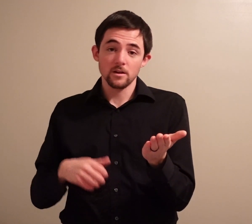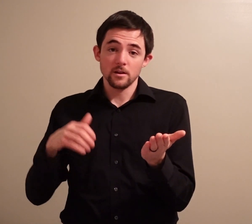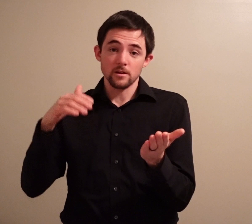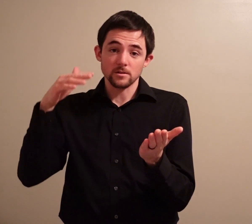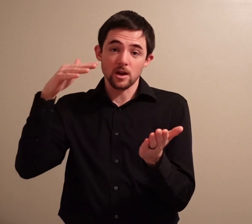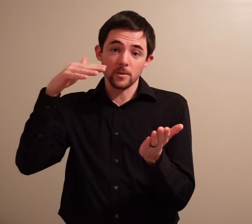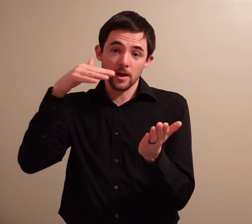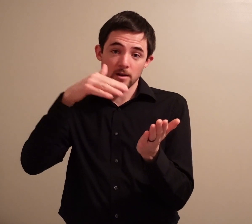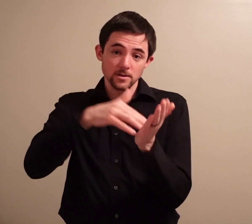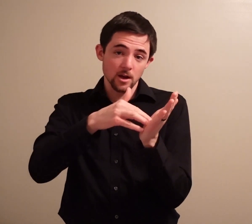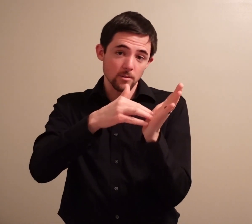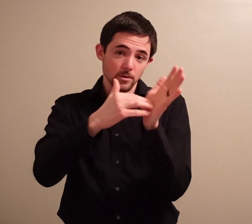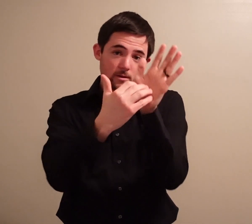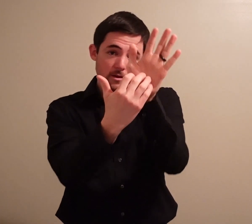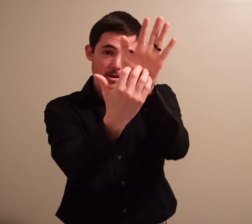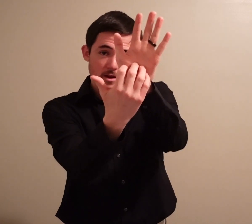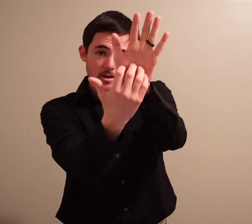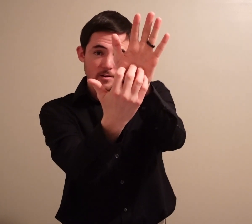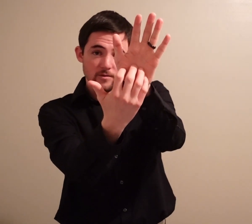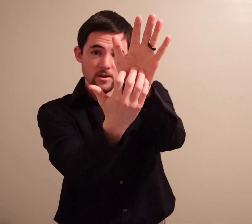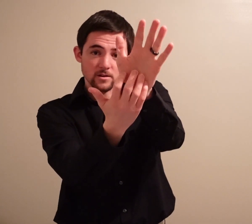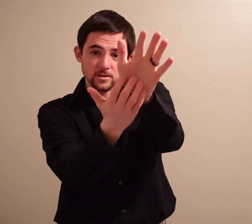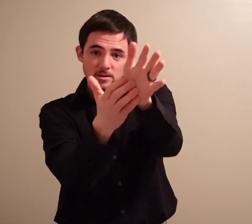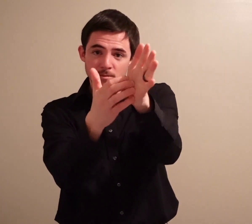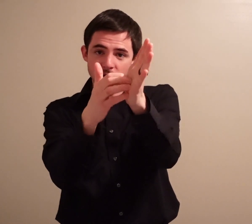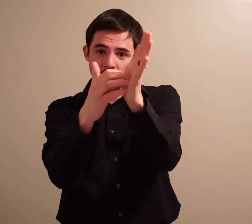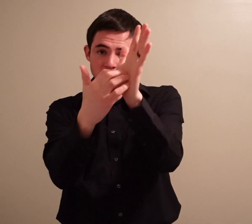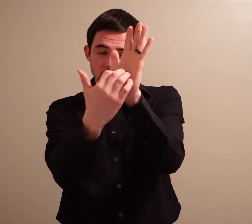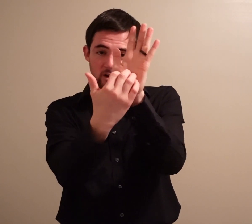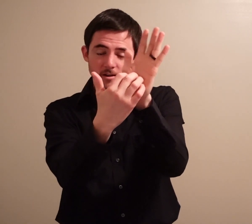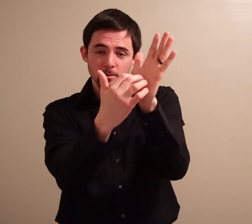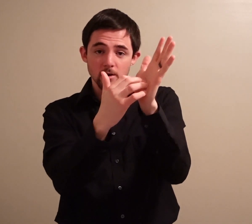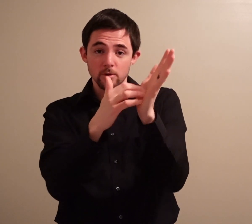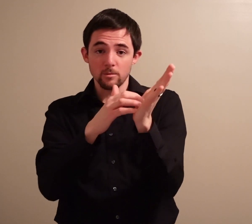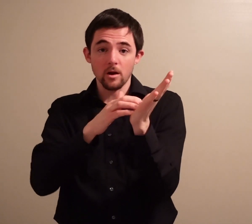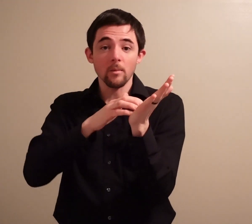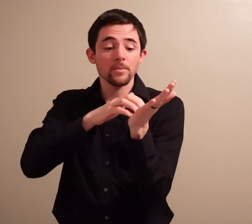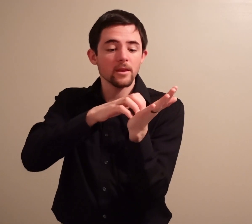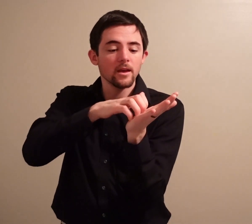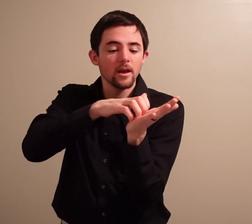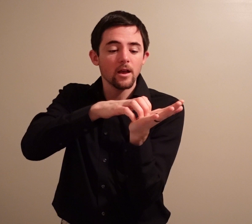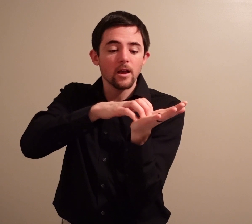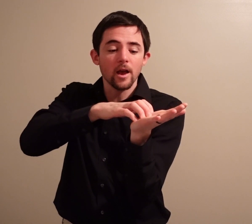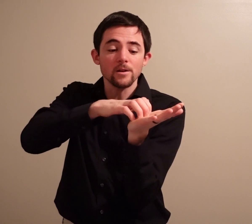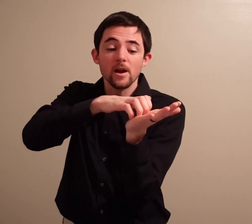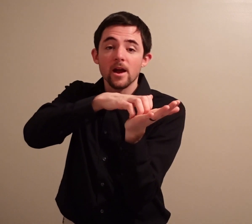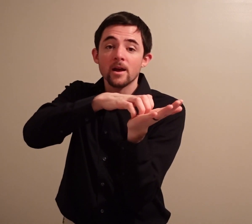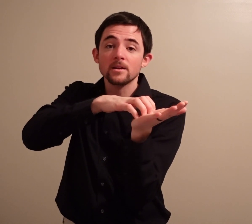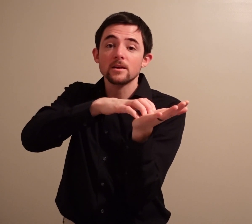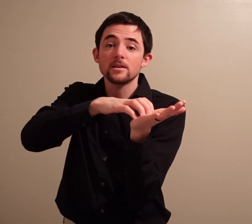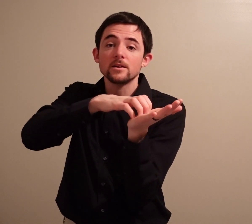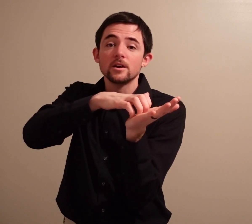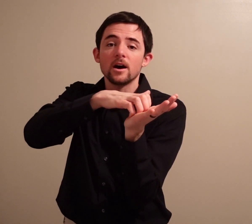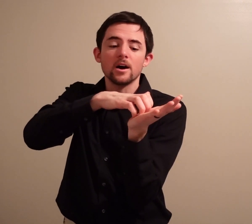your dominant hand on top, your fingers make contact right at the bottom of the palm, and your hand